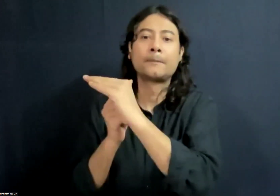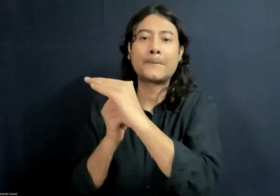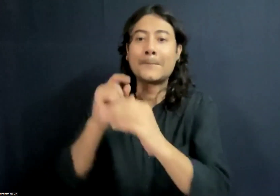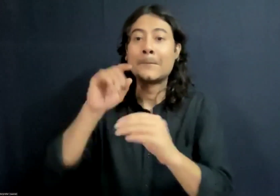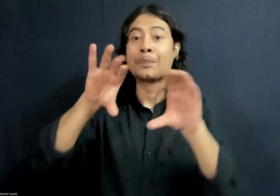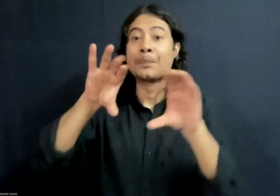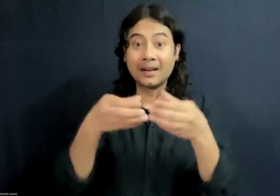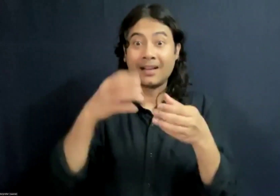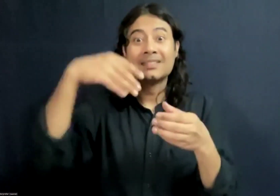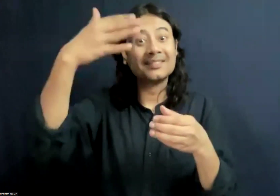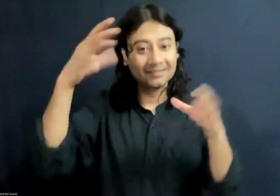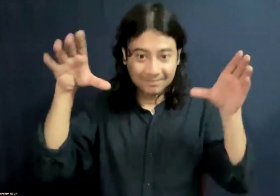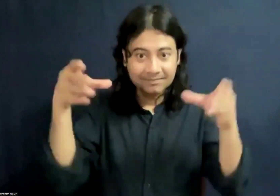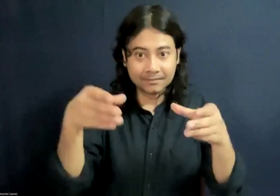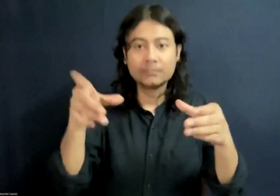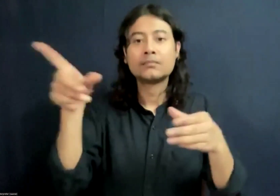Is that okay?